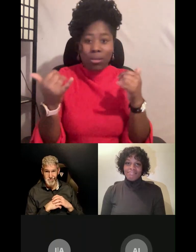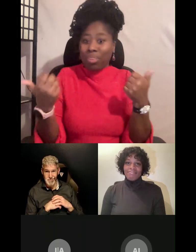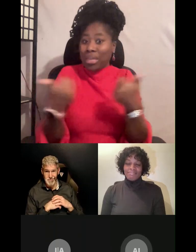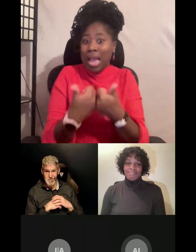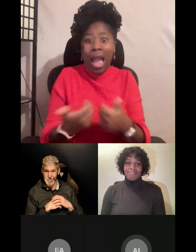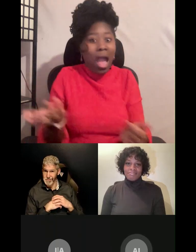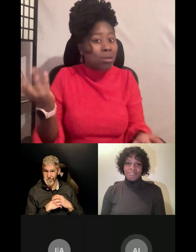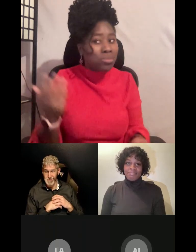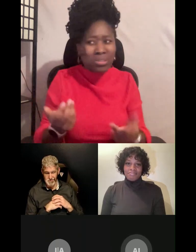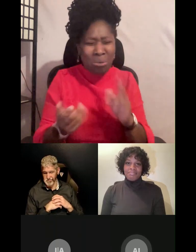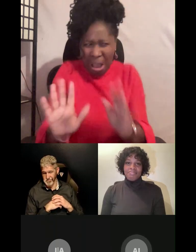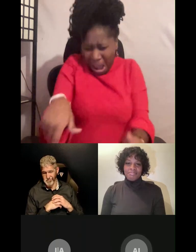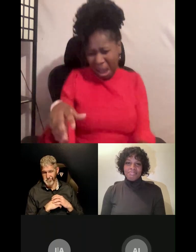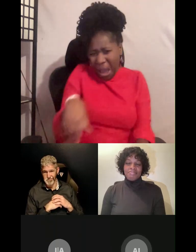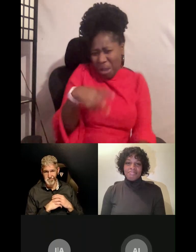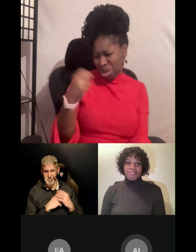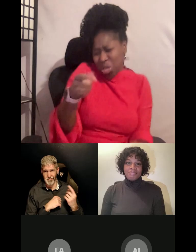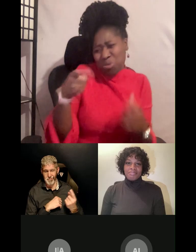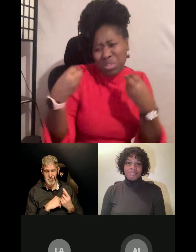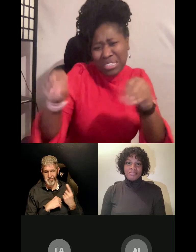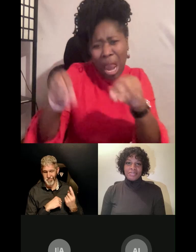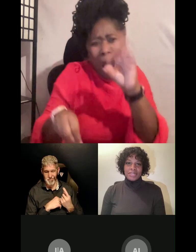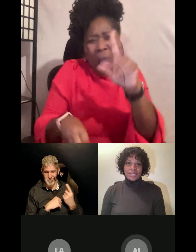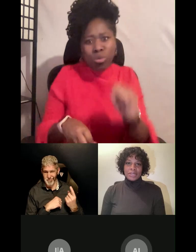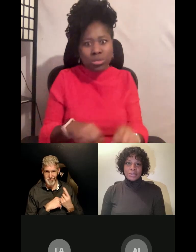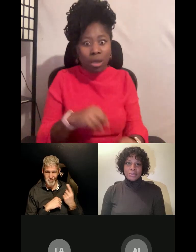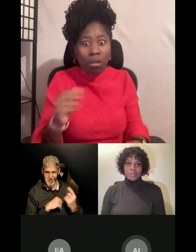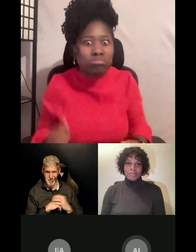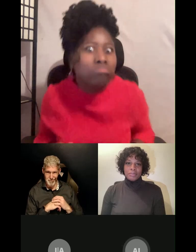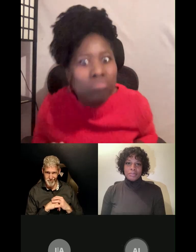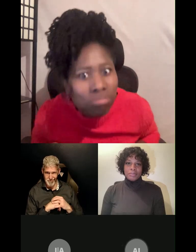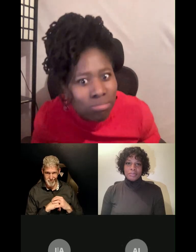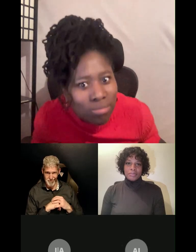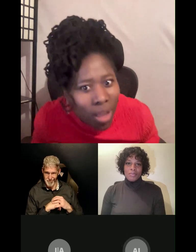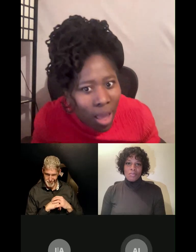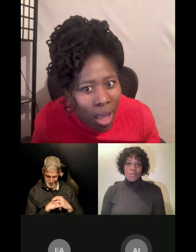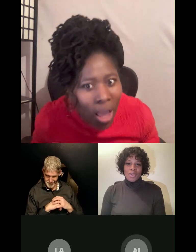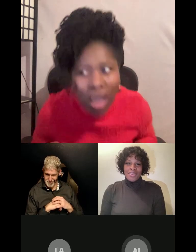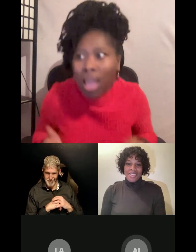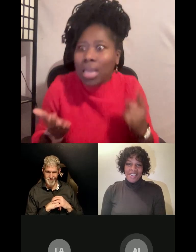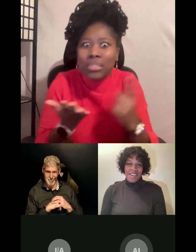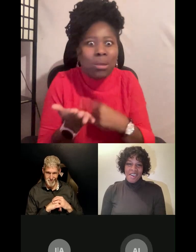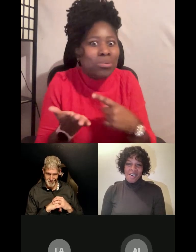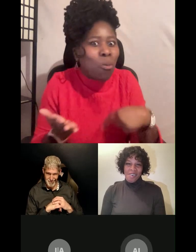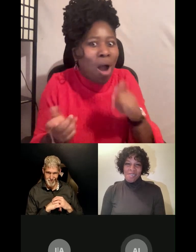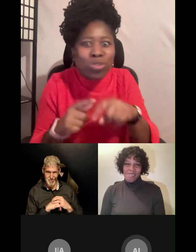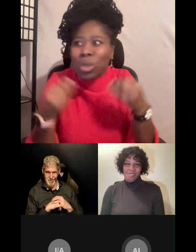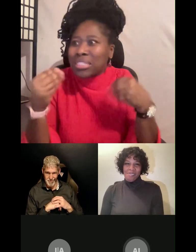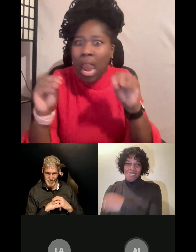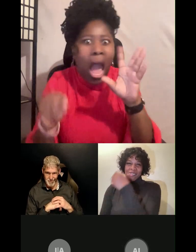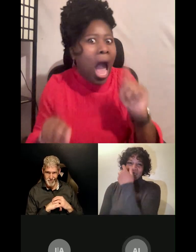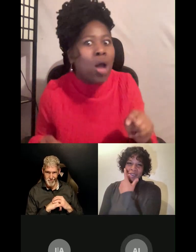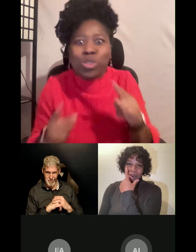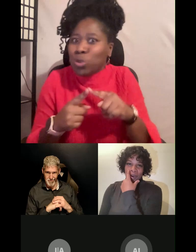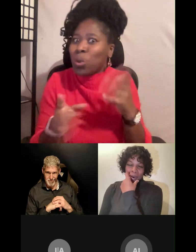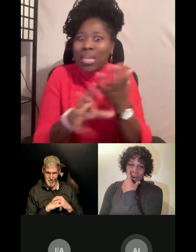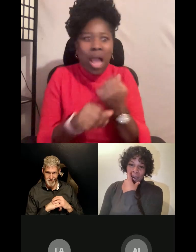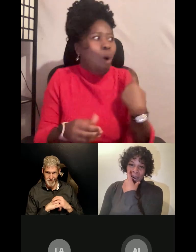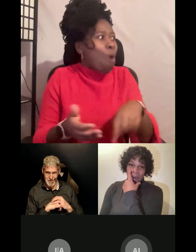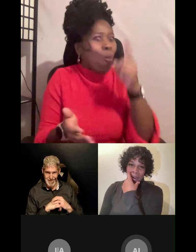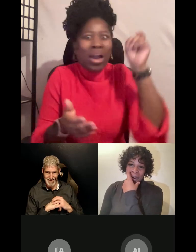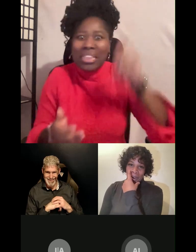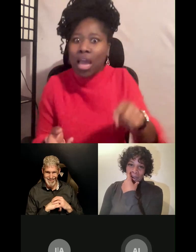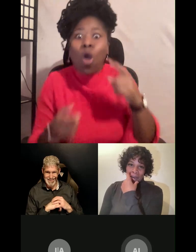people. And sometimes it is the card that you got in your back pocket, and you got to learn how to play the game. Everyone's doing